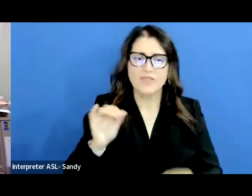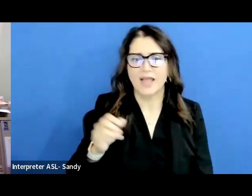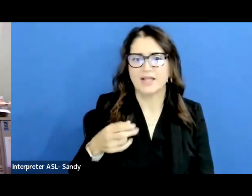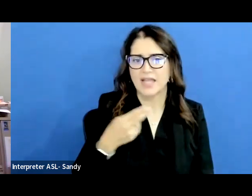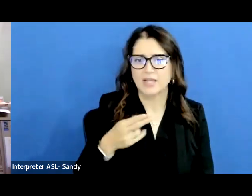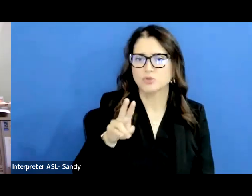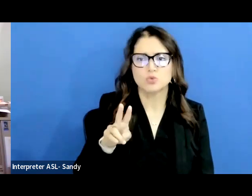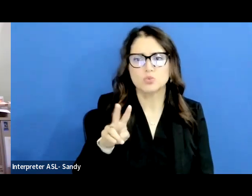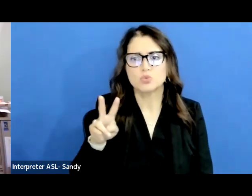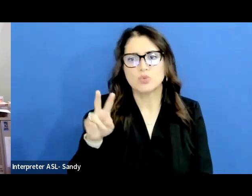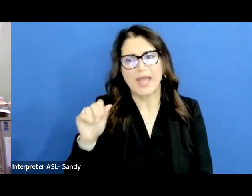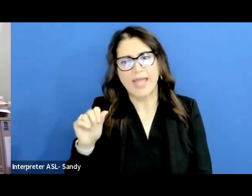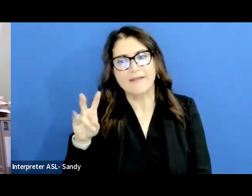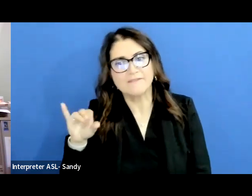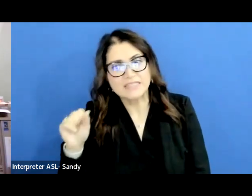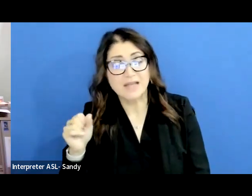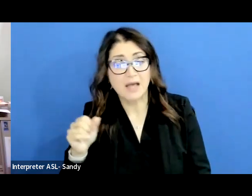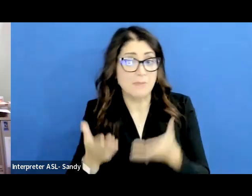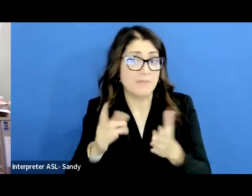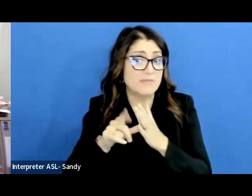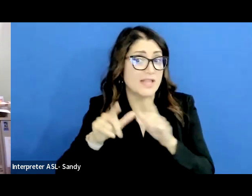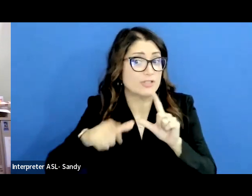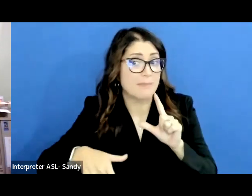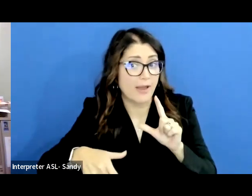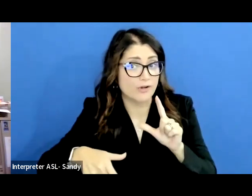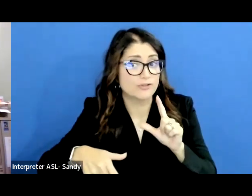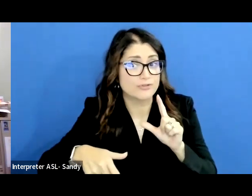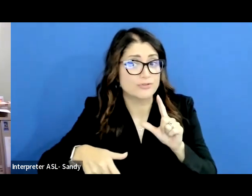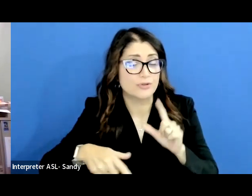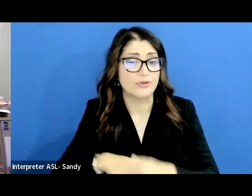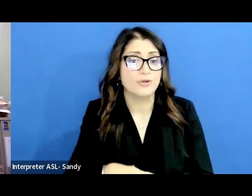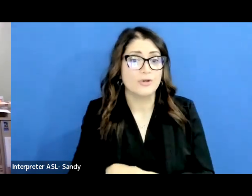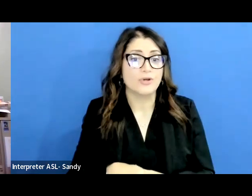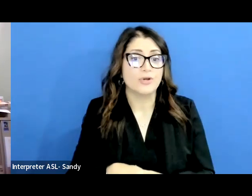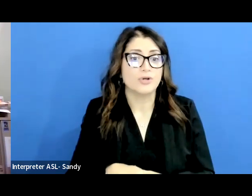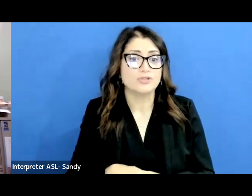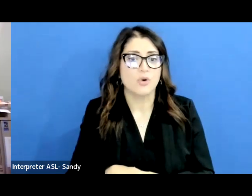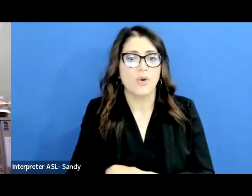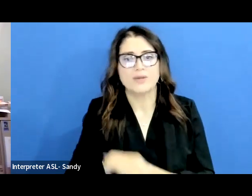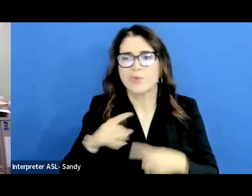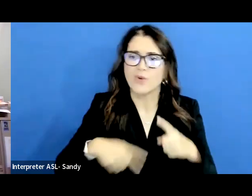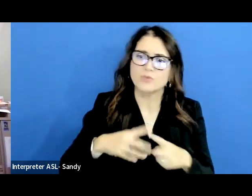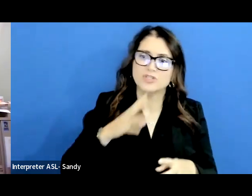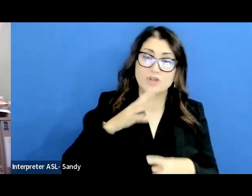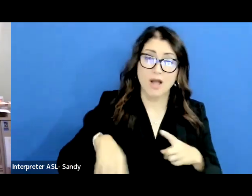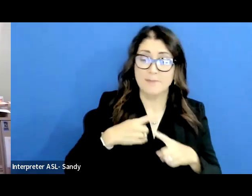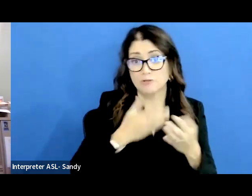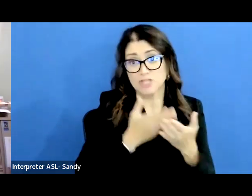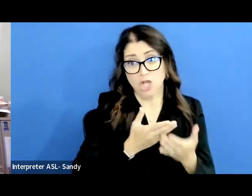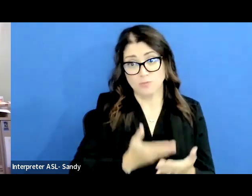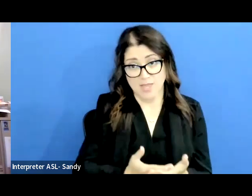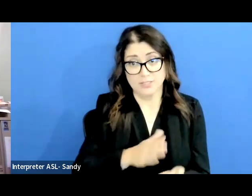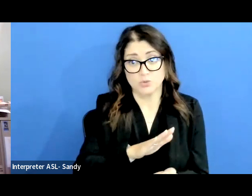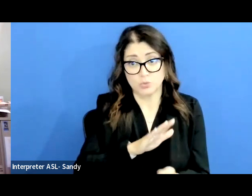maybe the visa later on expires. So, and really when we talk about documented